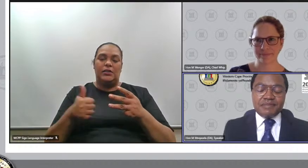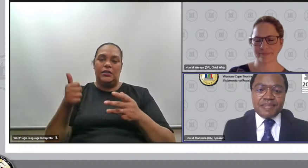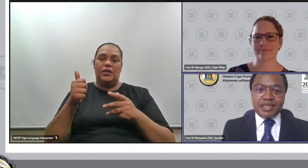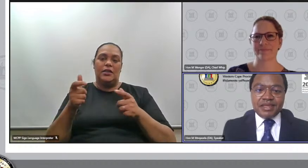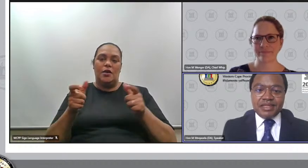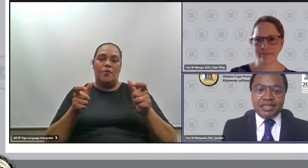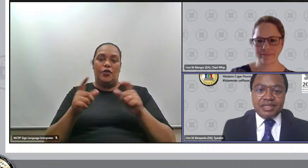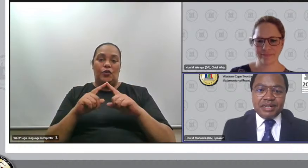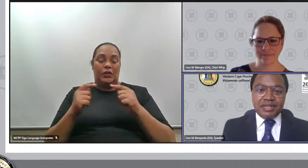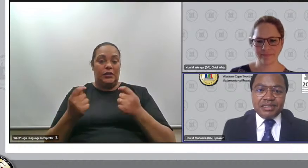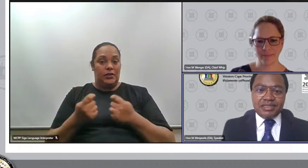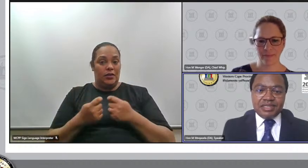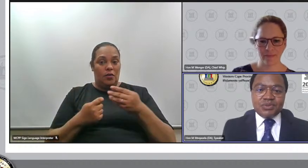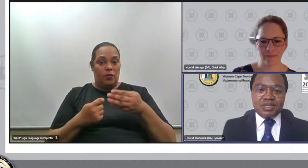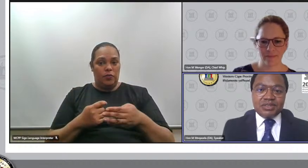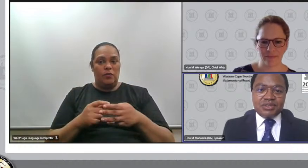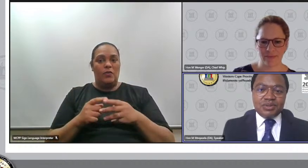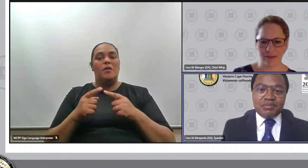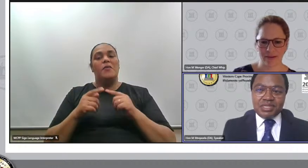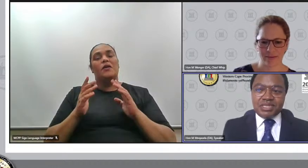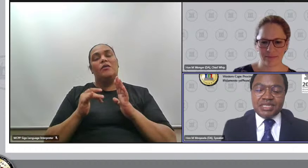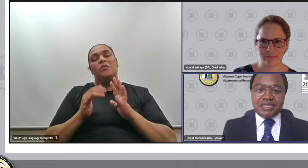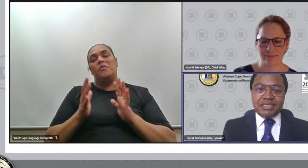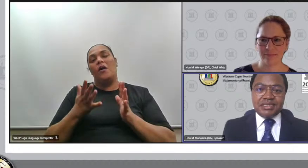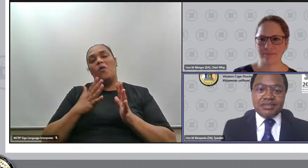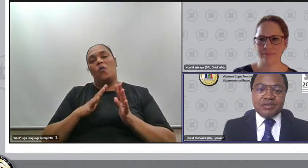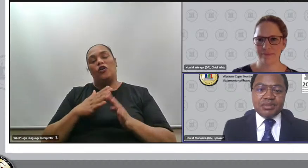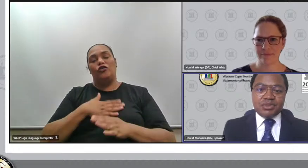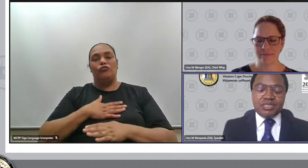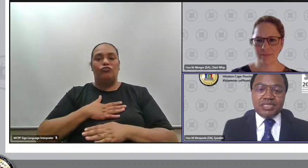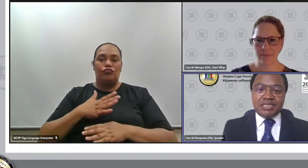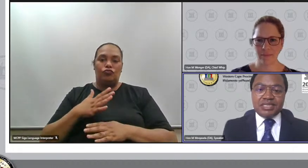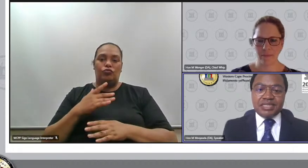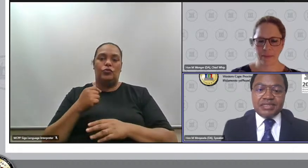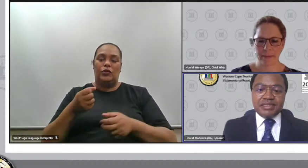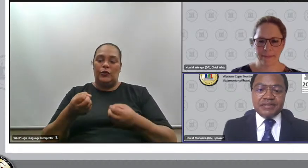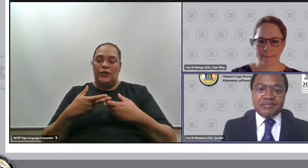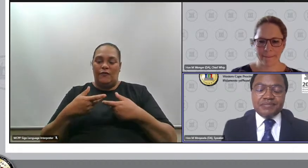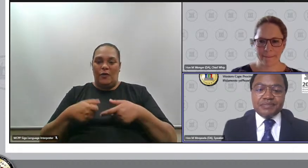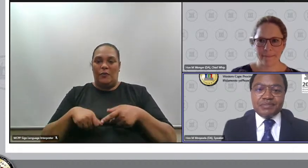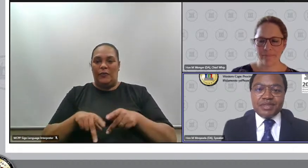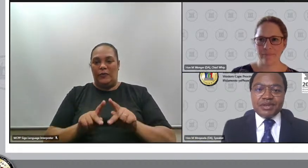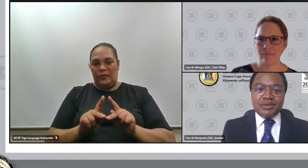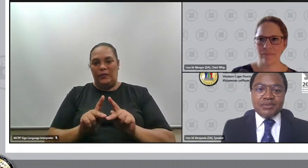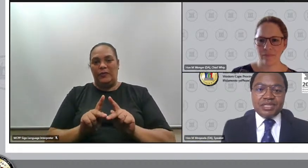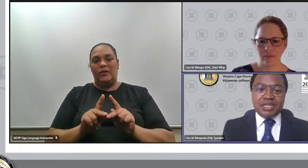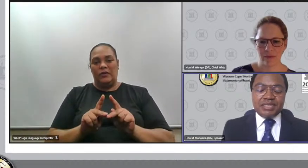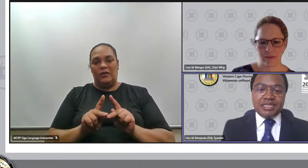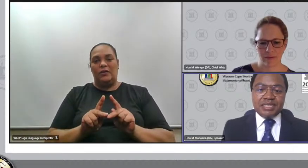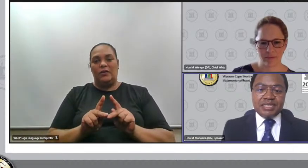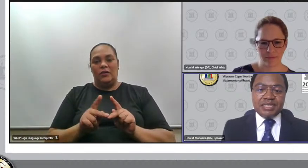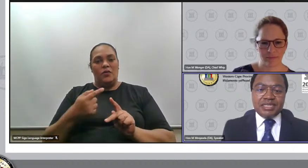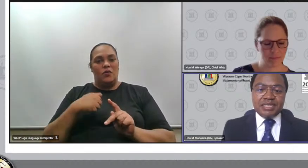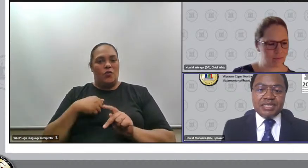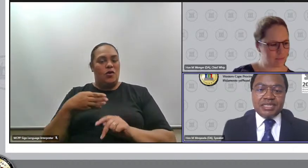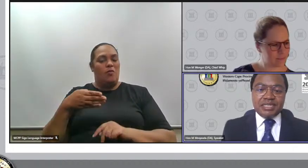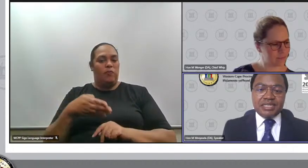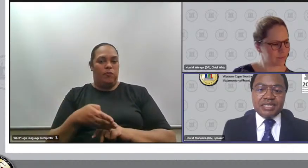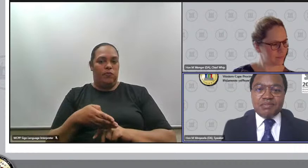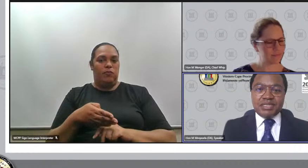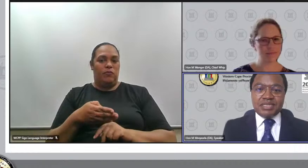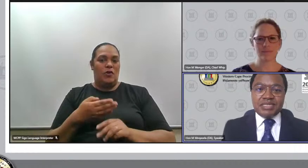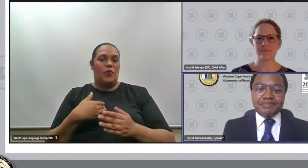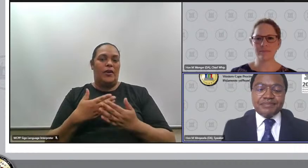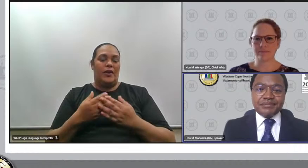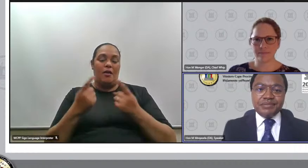Team. I just want to appreciate the opportunity that we are here to table